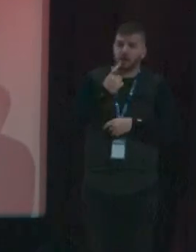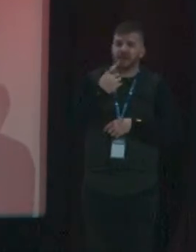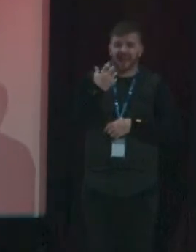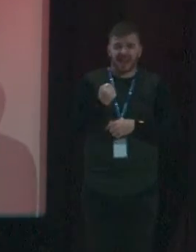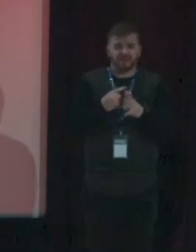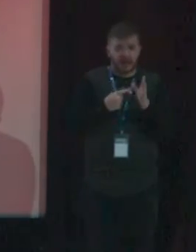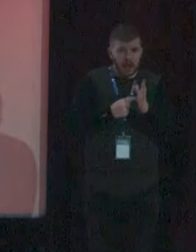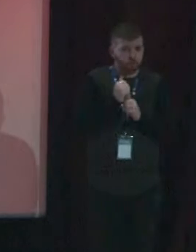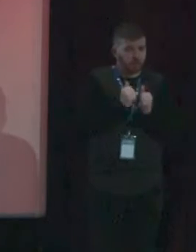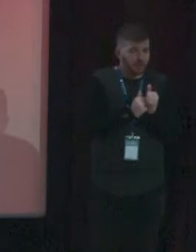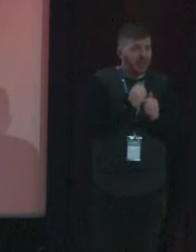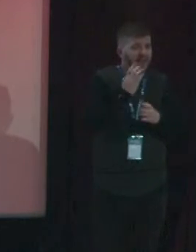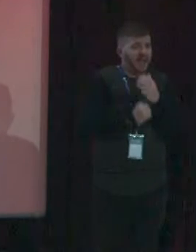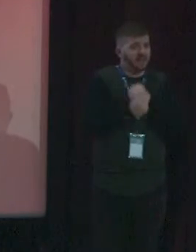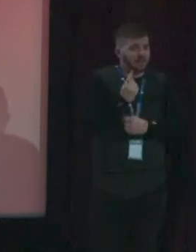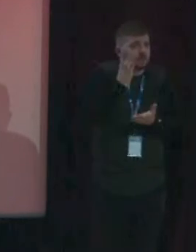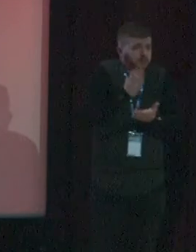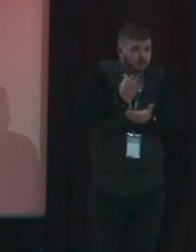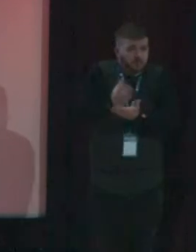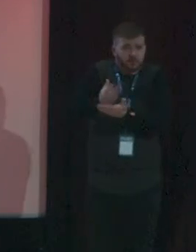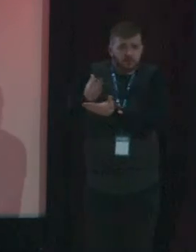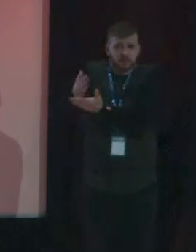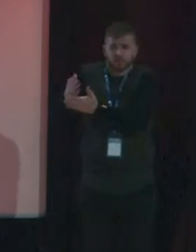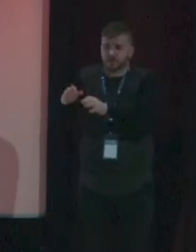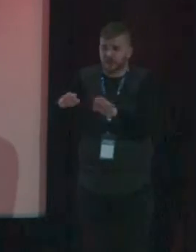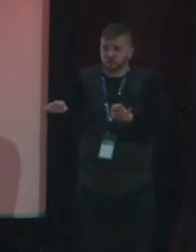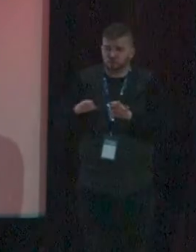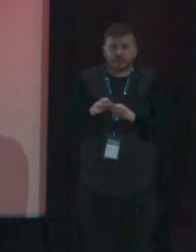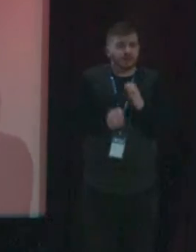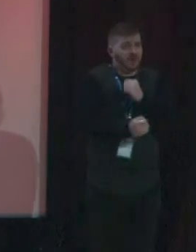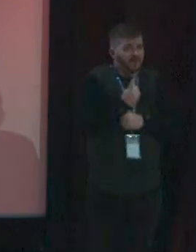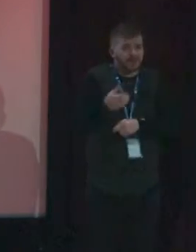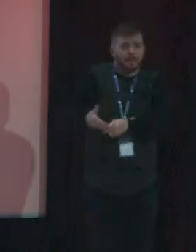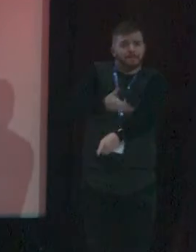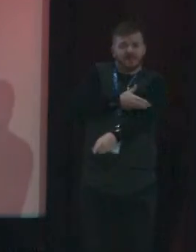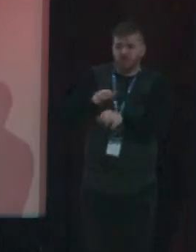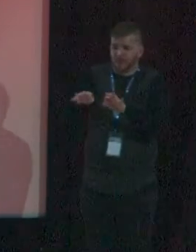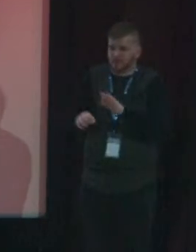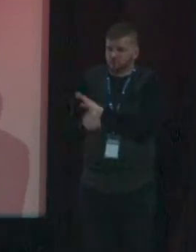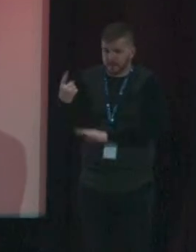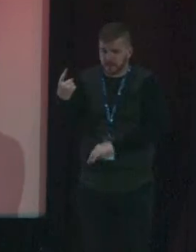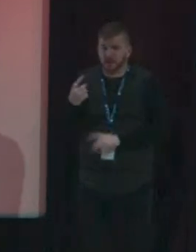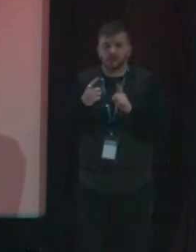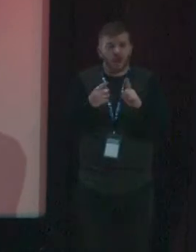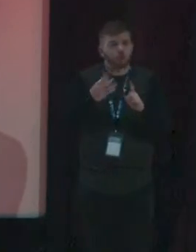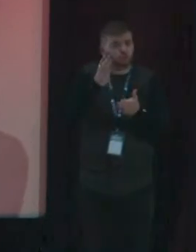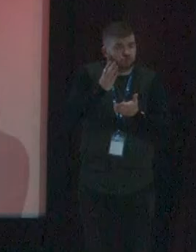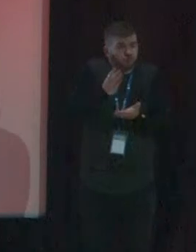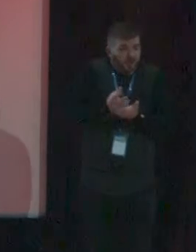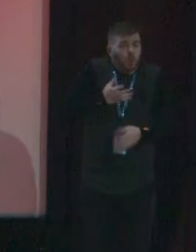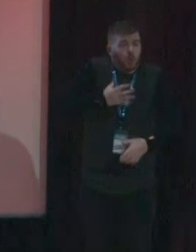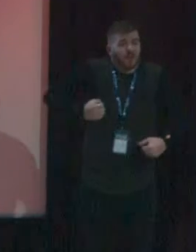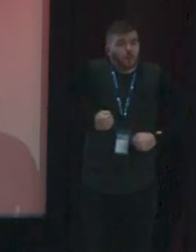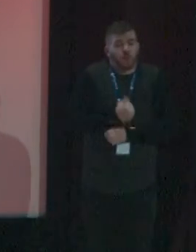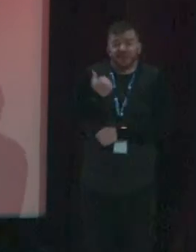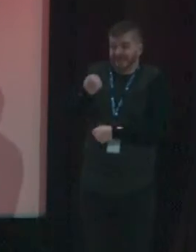act structure, there are events that have to happen at act boundaries, and there's certain events that have to happen before the act boundaries happen. But what I really wanted to do with this game,